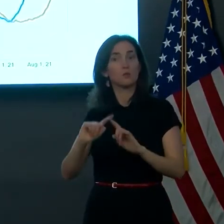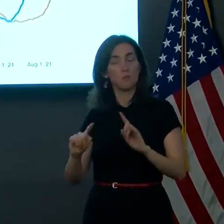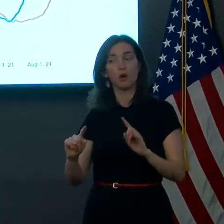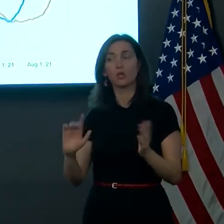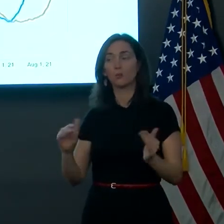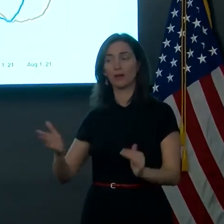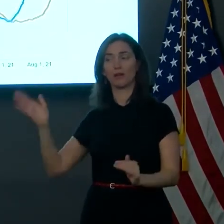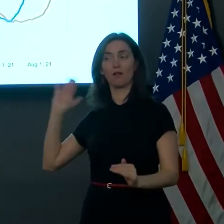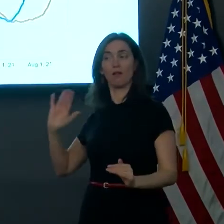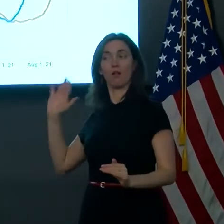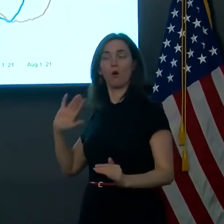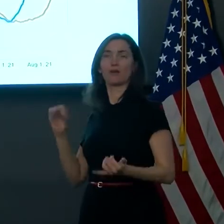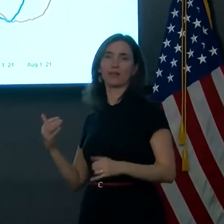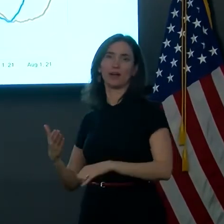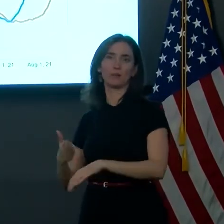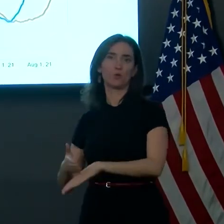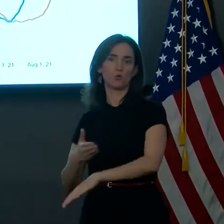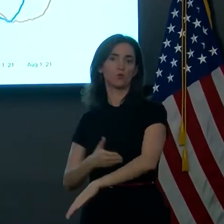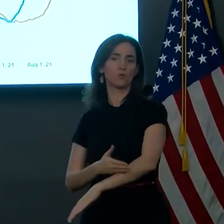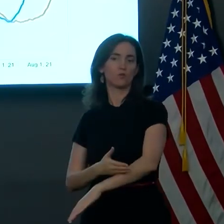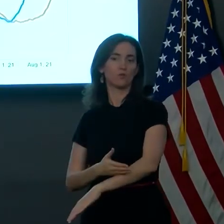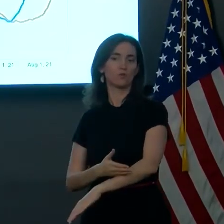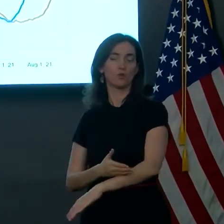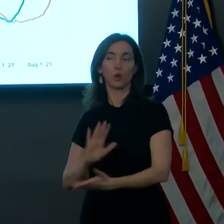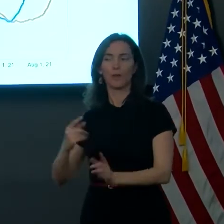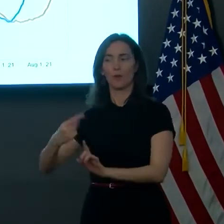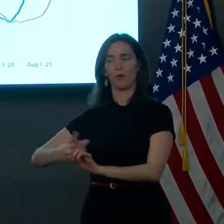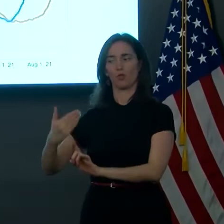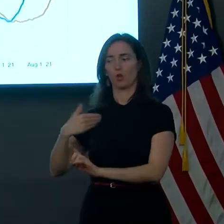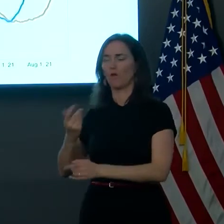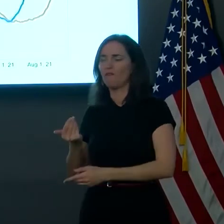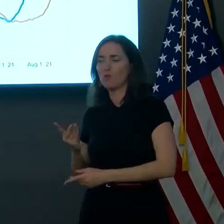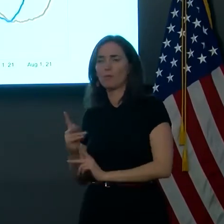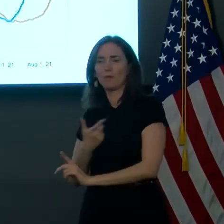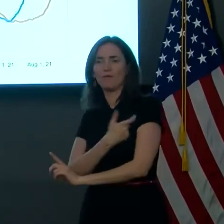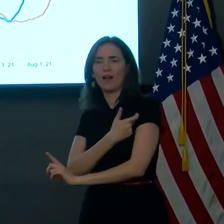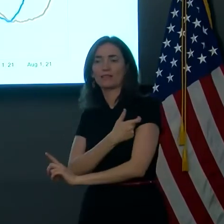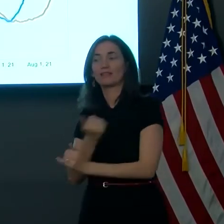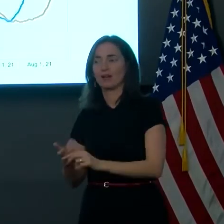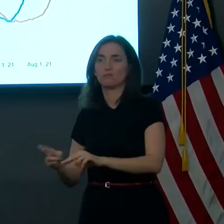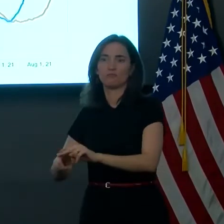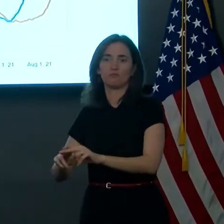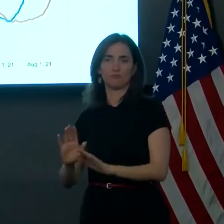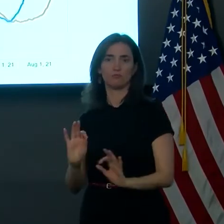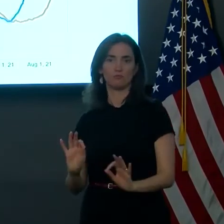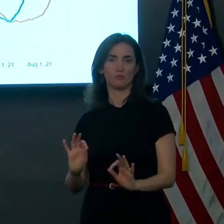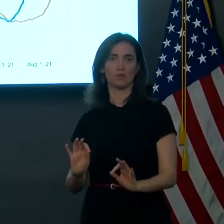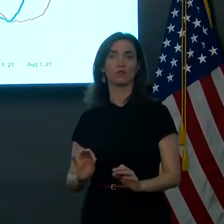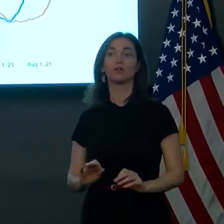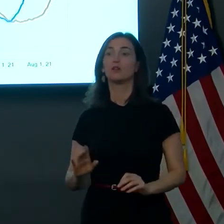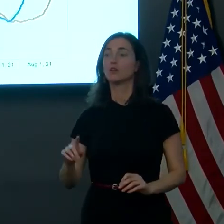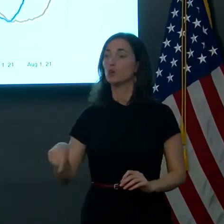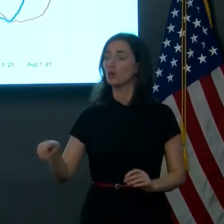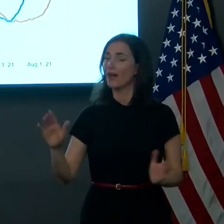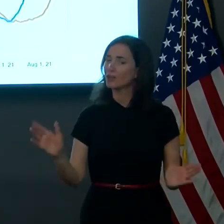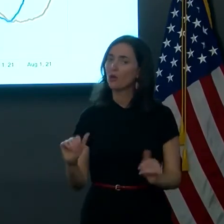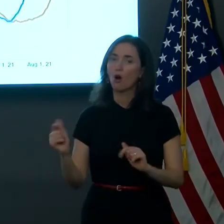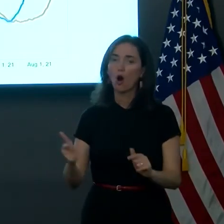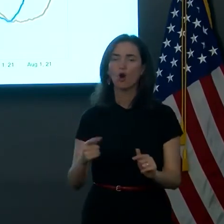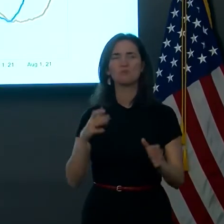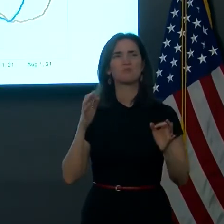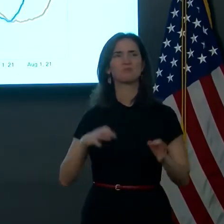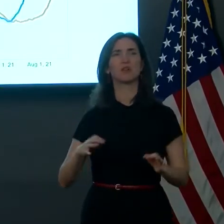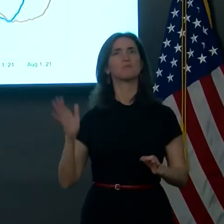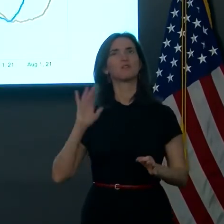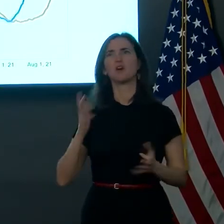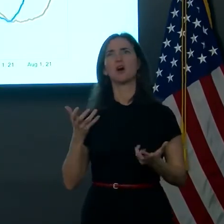improvement from where we were a month ago. And I would, again, encourage everyone, just because you haven't chosen to get vaccinated yet, that